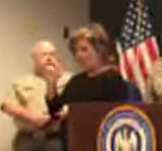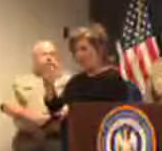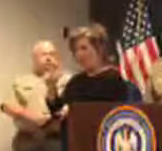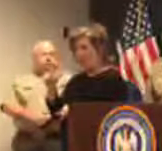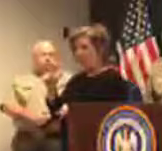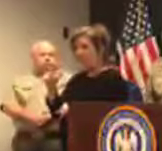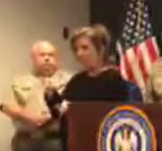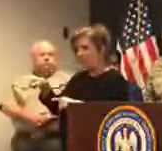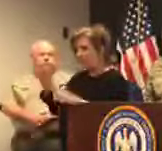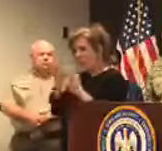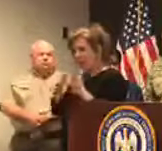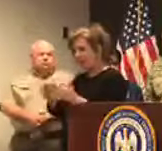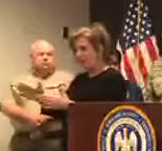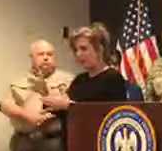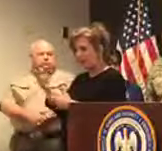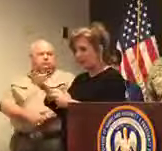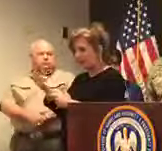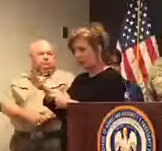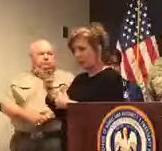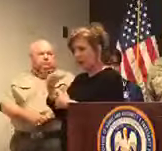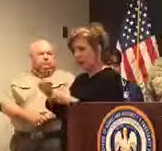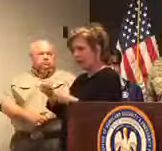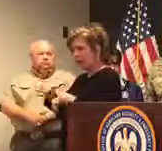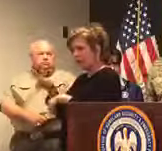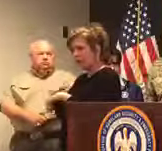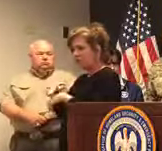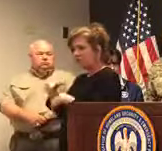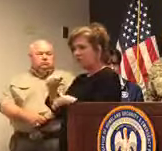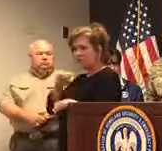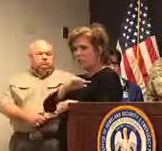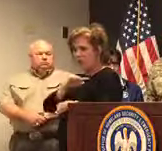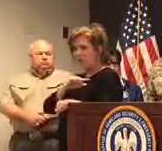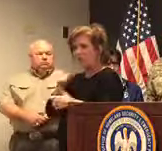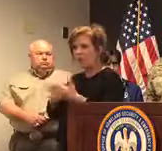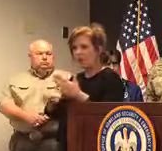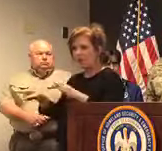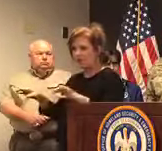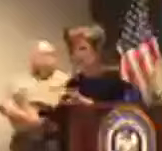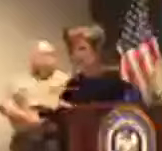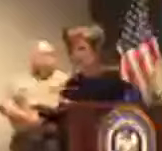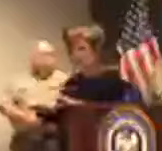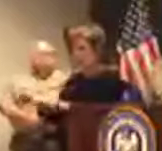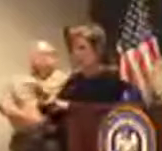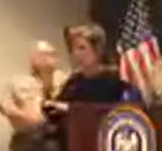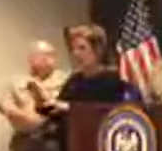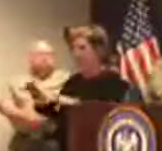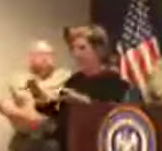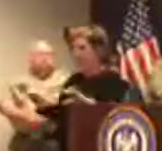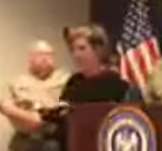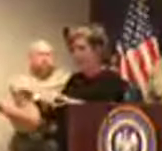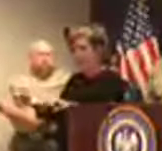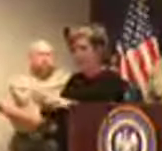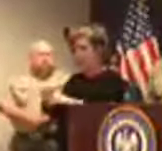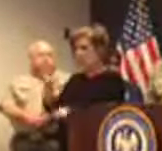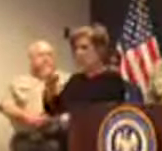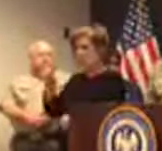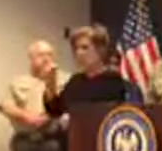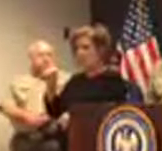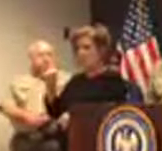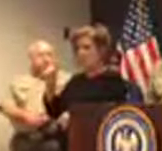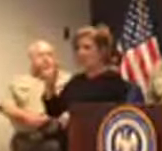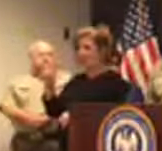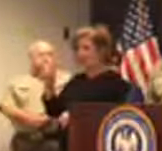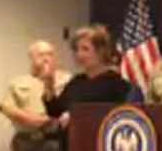Guard are making. You're also going to hear from Secretary Sean Wilson about some actions being taken by DOTD, and then you will